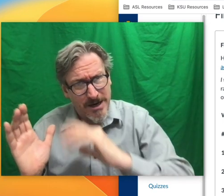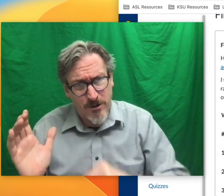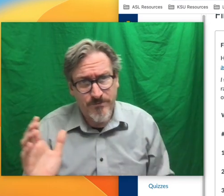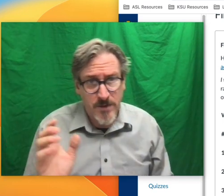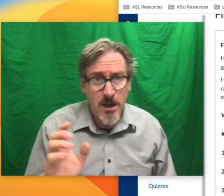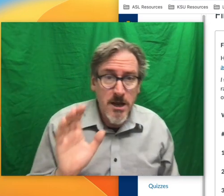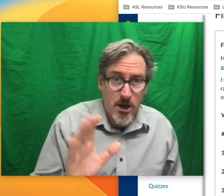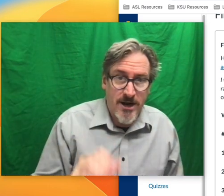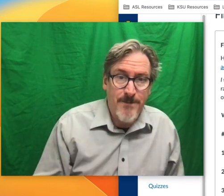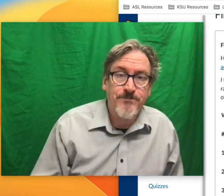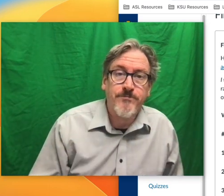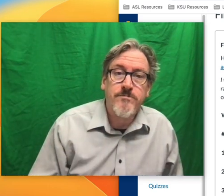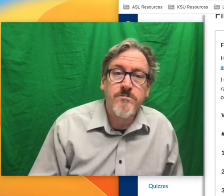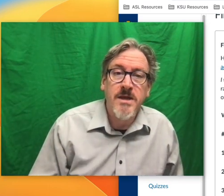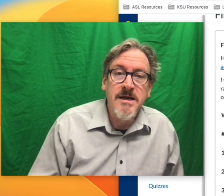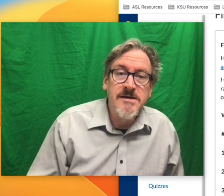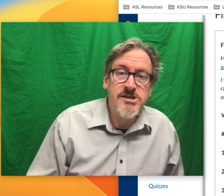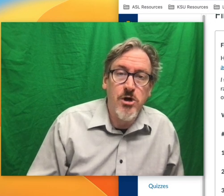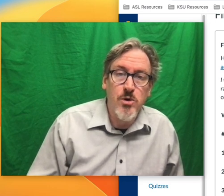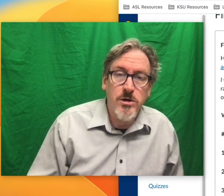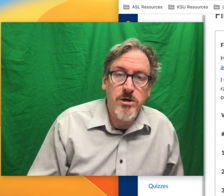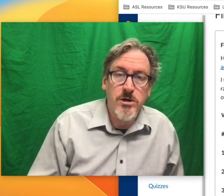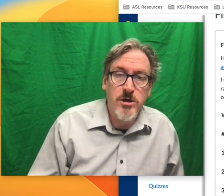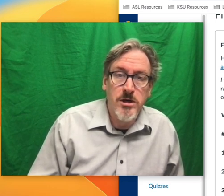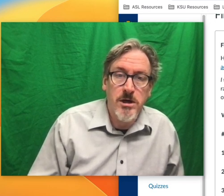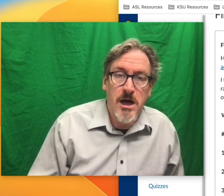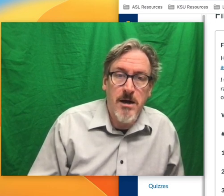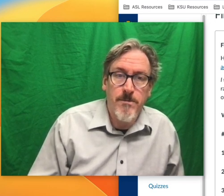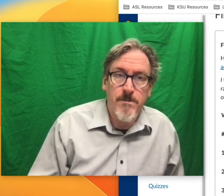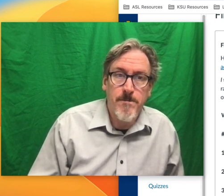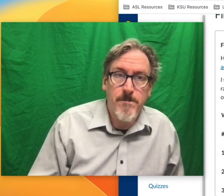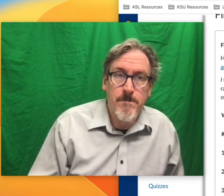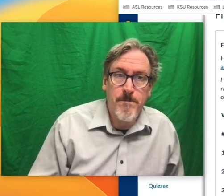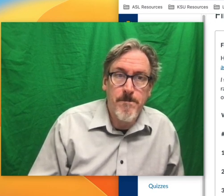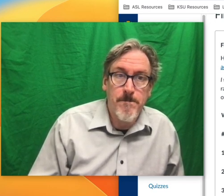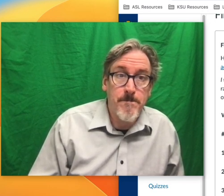do what I know. Okay, so